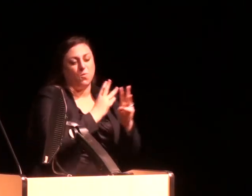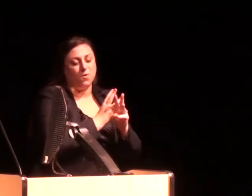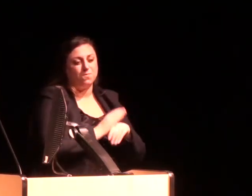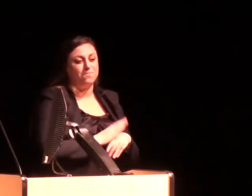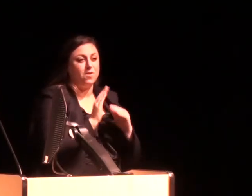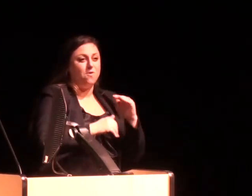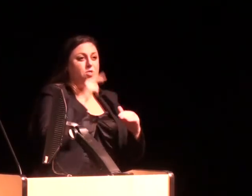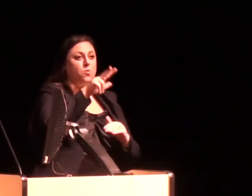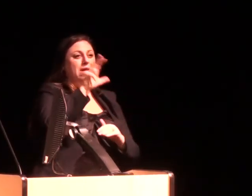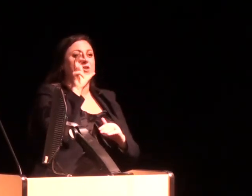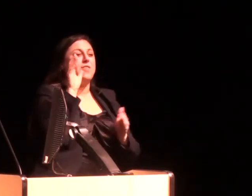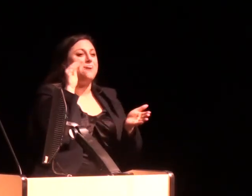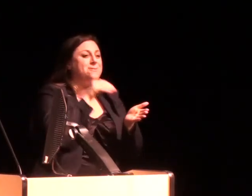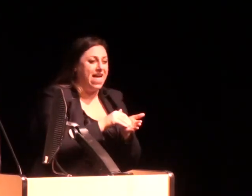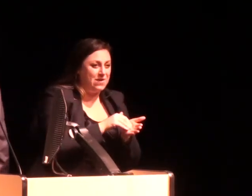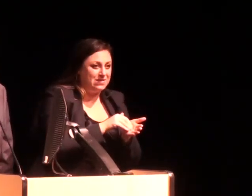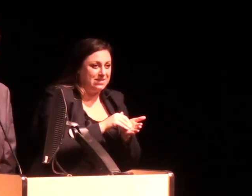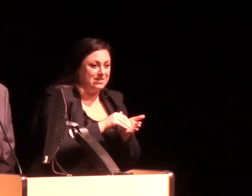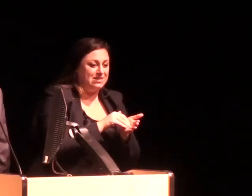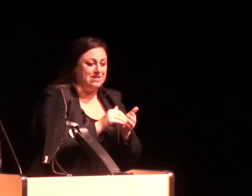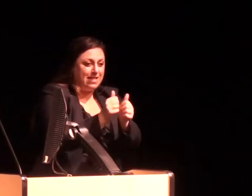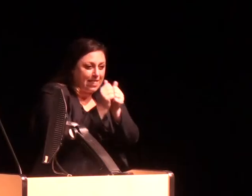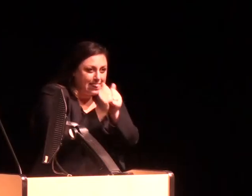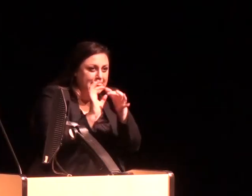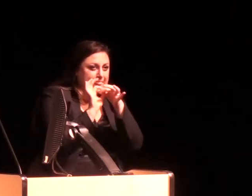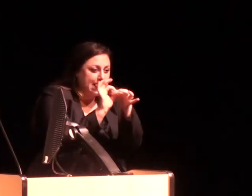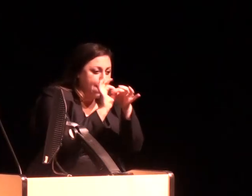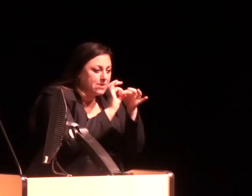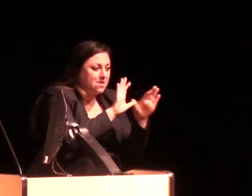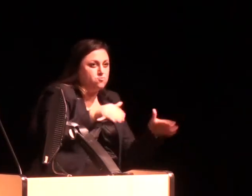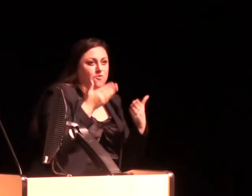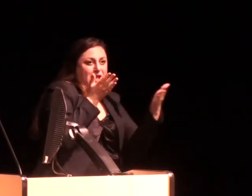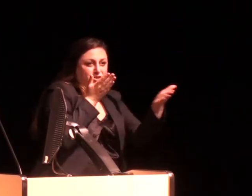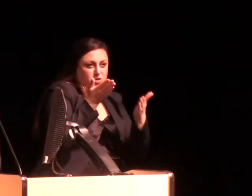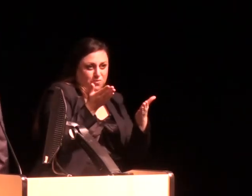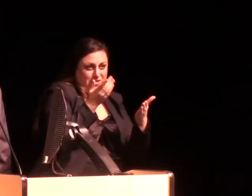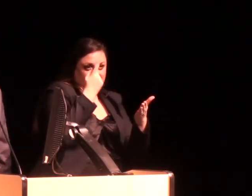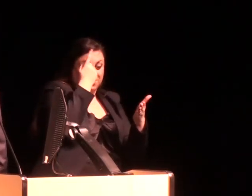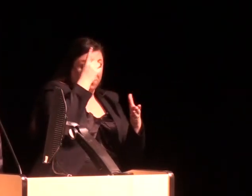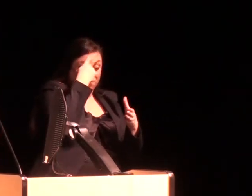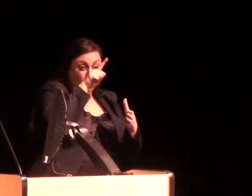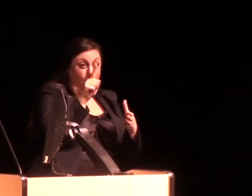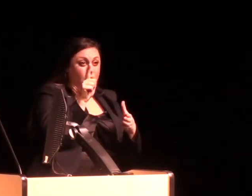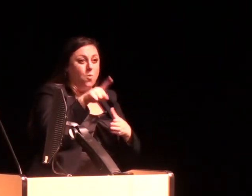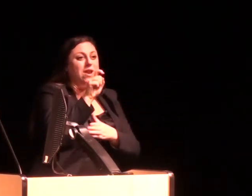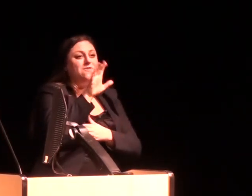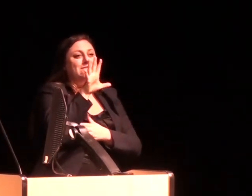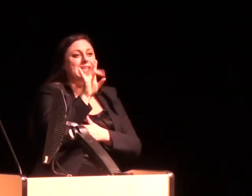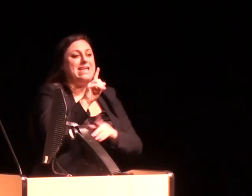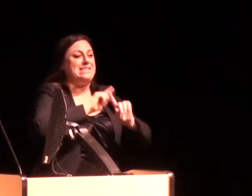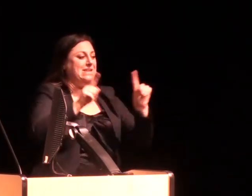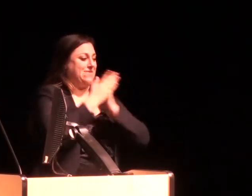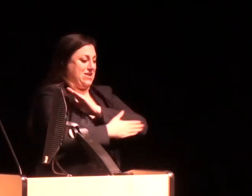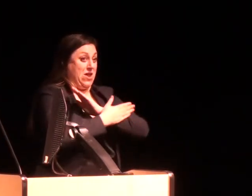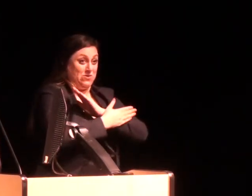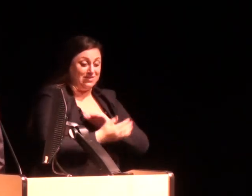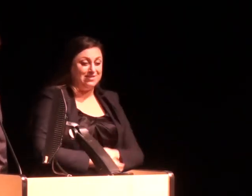than 300,000 collaborators have provided service in 158 countries in the world.